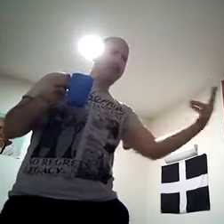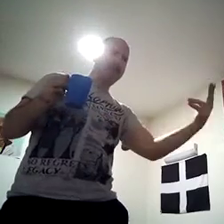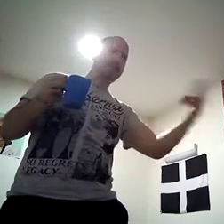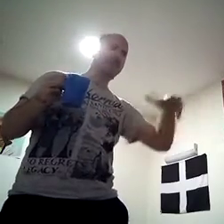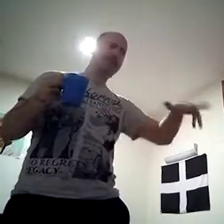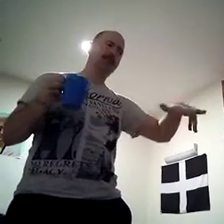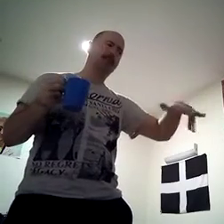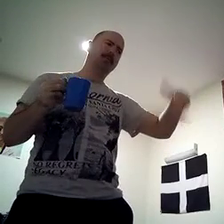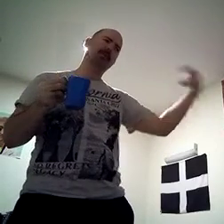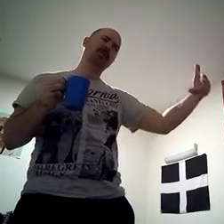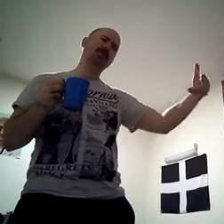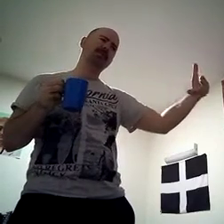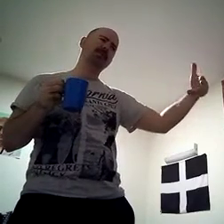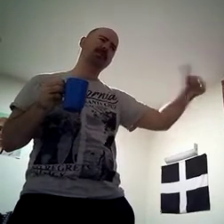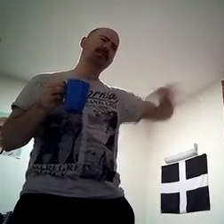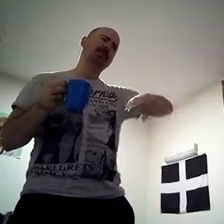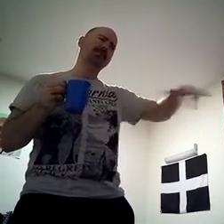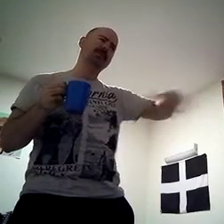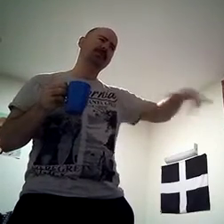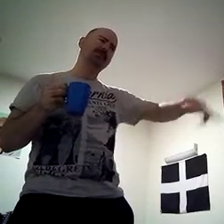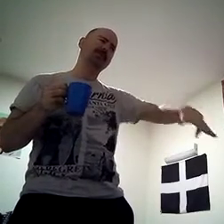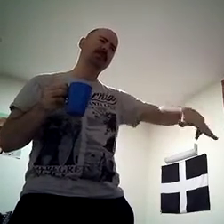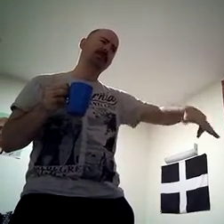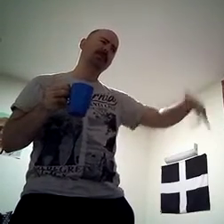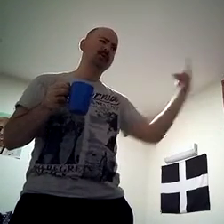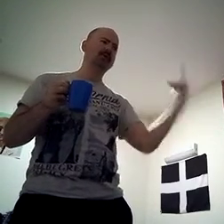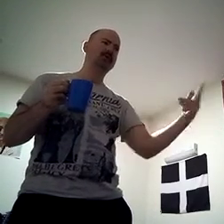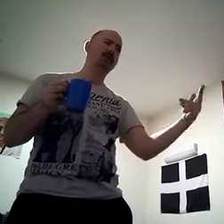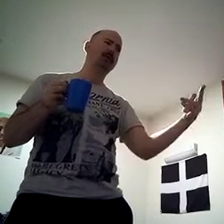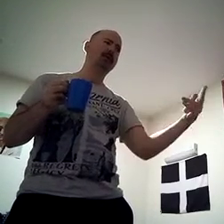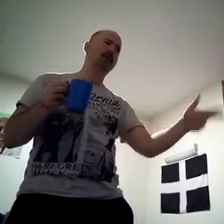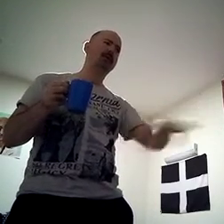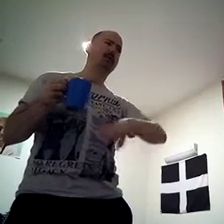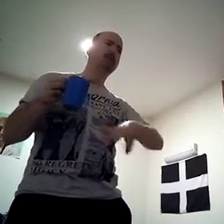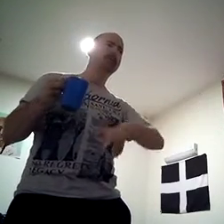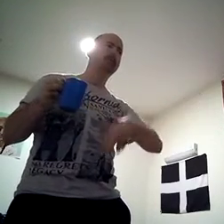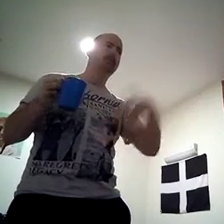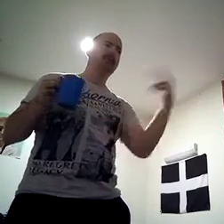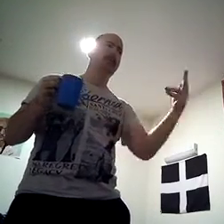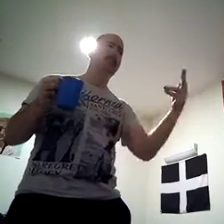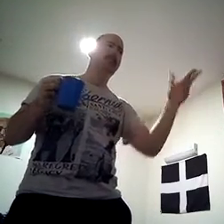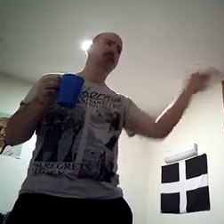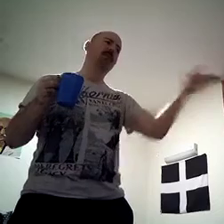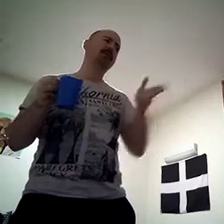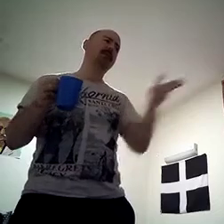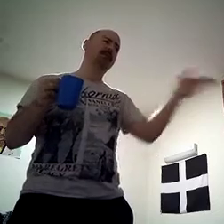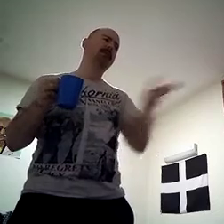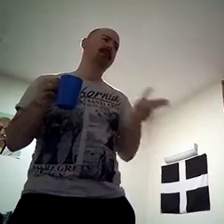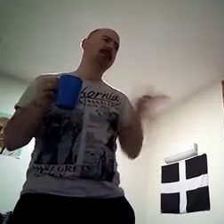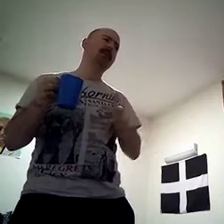Hey, Candy Pop, I know this sounds crazy, but 666 is my number, so call me maybe. Hey, where you think you're going,